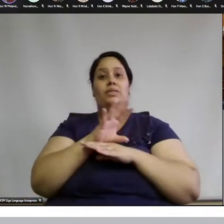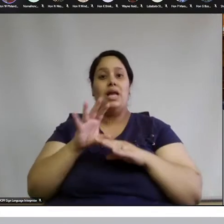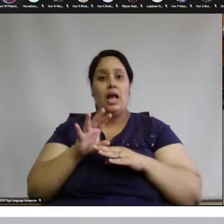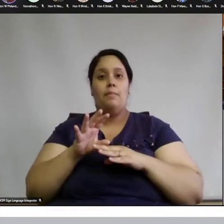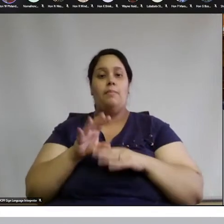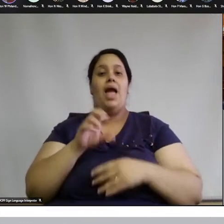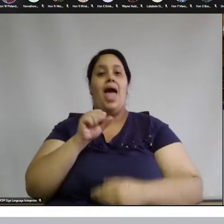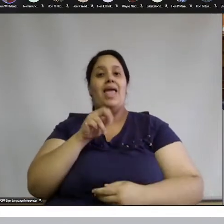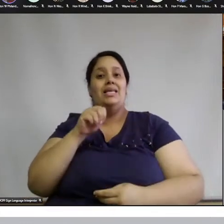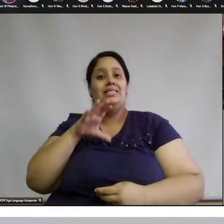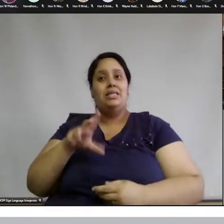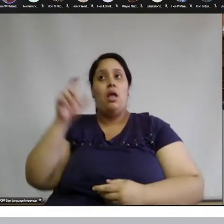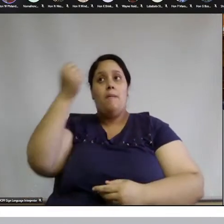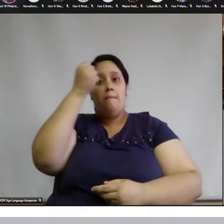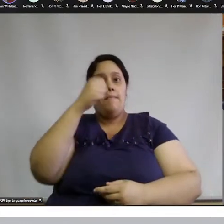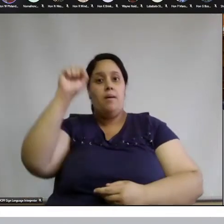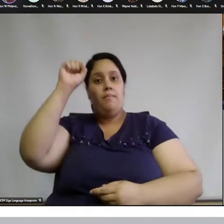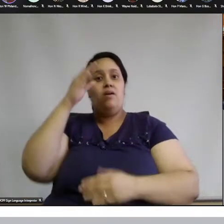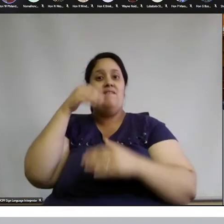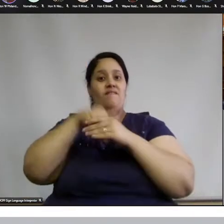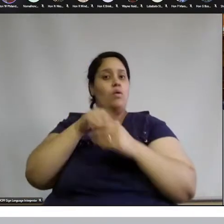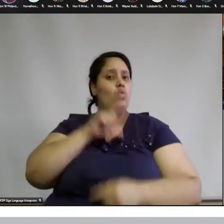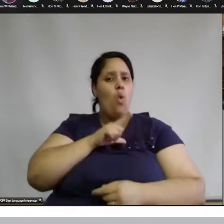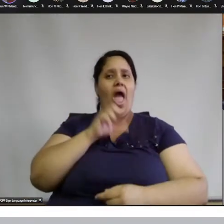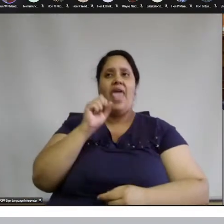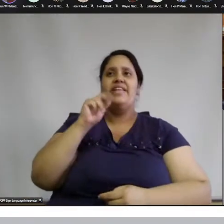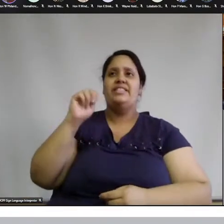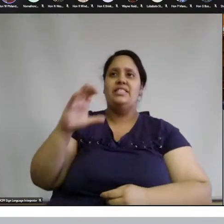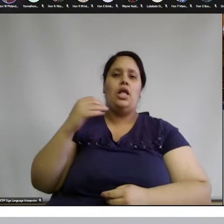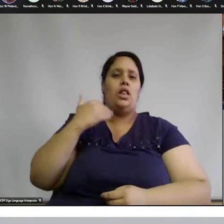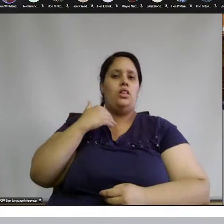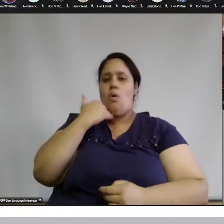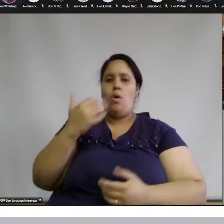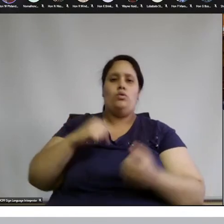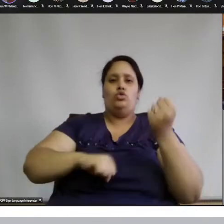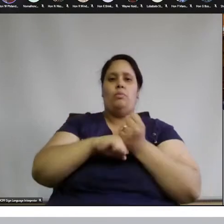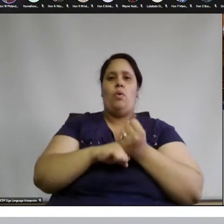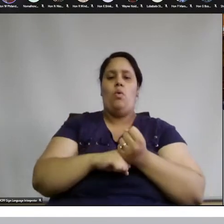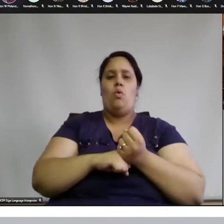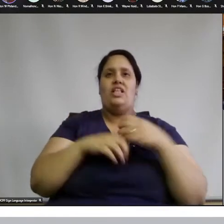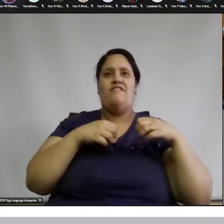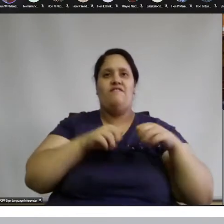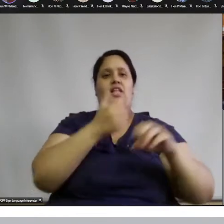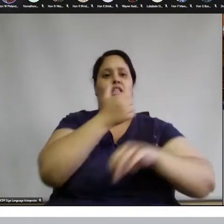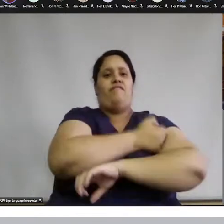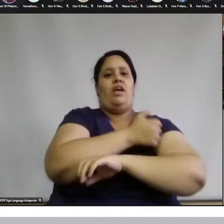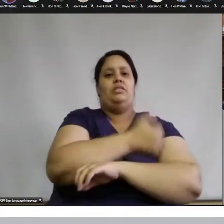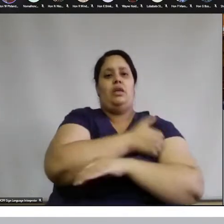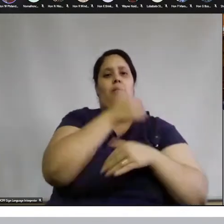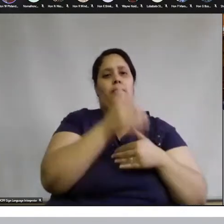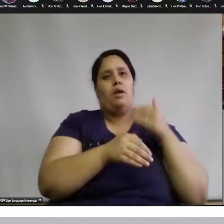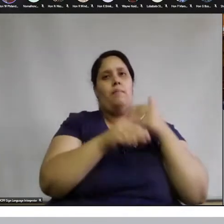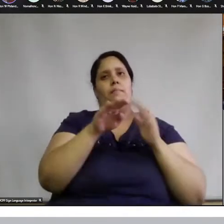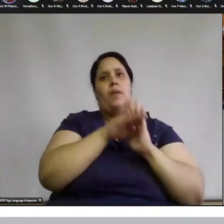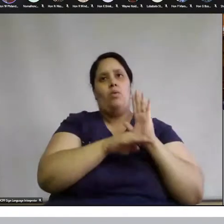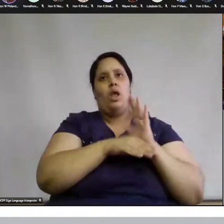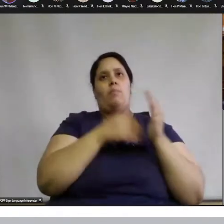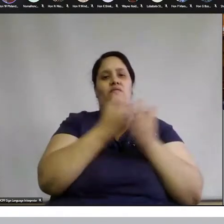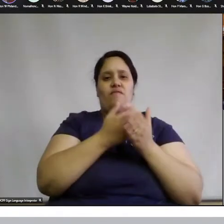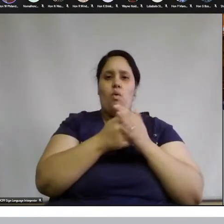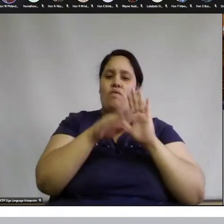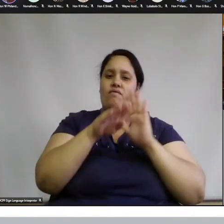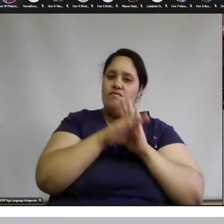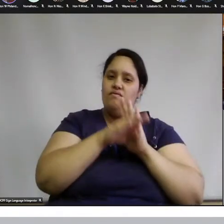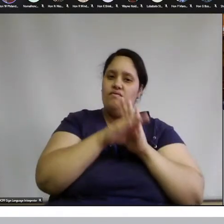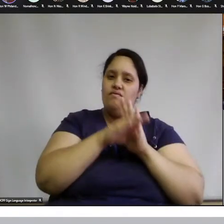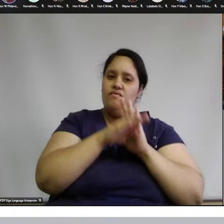the ANC is rejecting this vote because the ANC does not support an effective vaccination program to vaccinate as